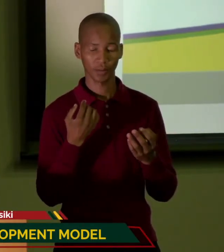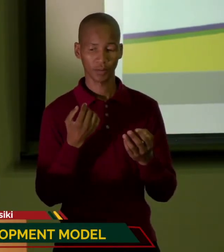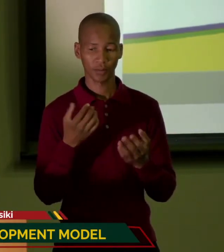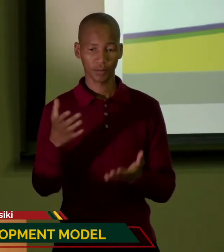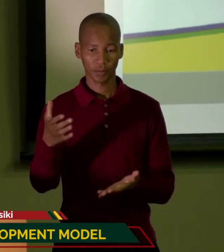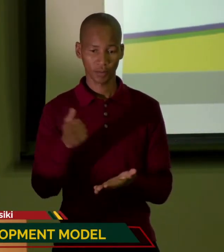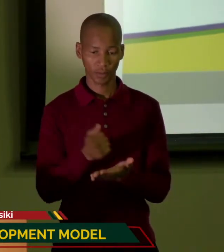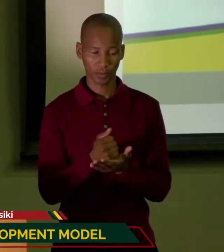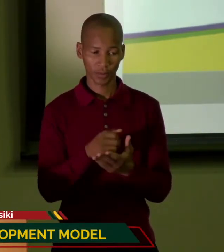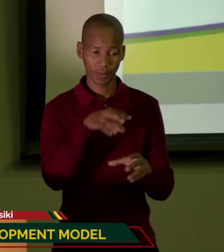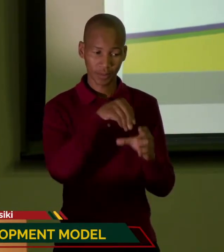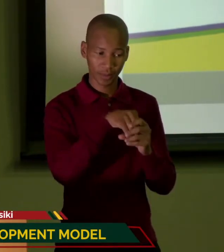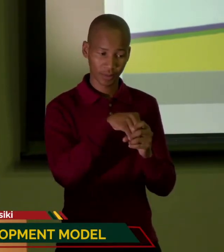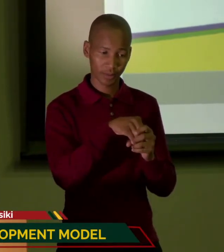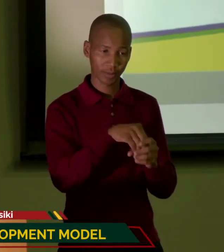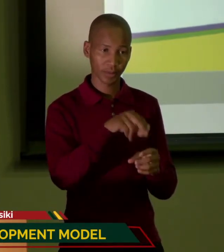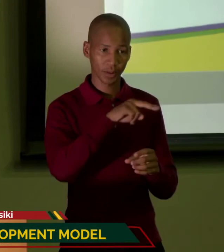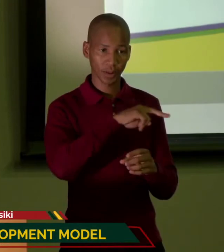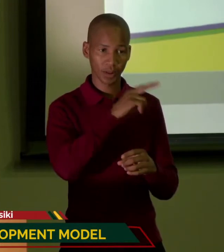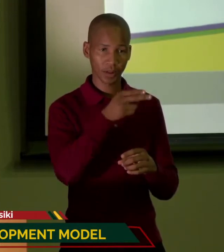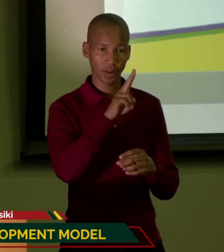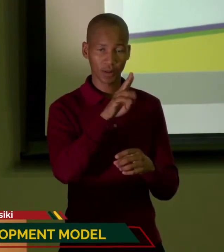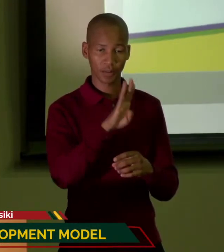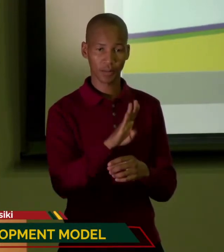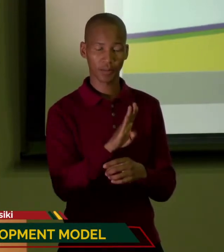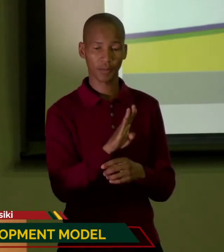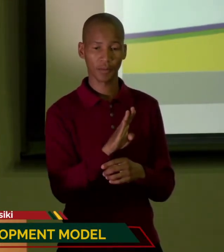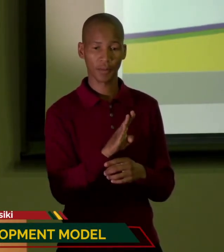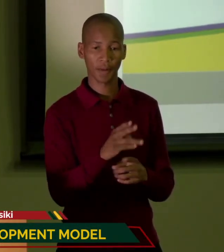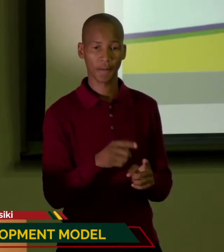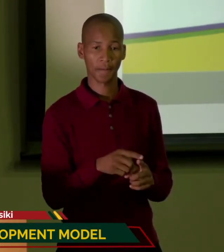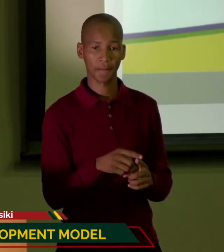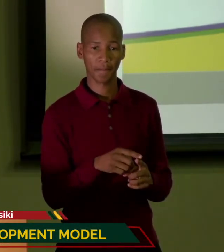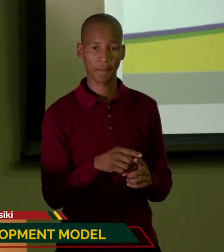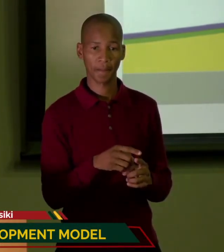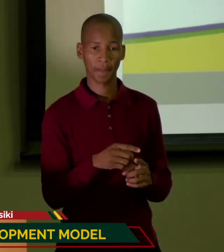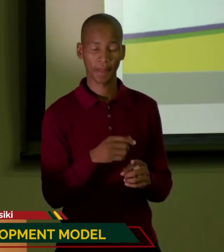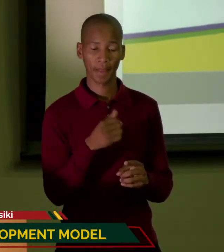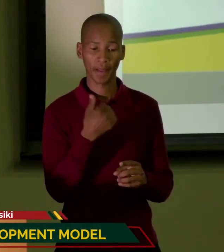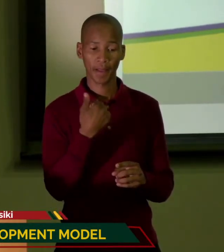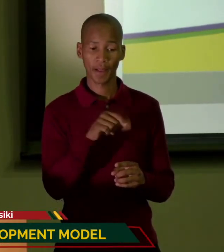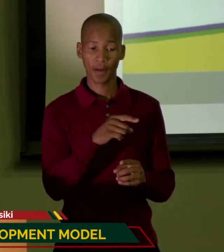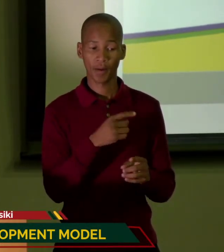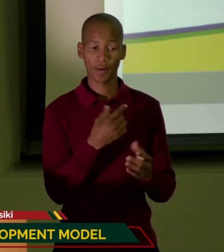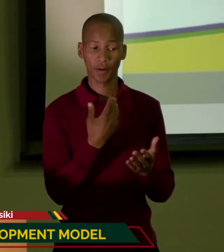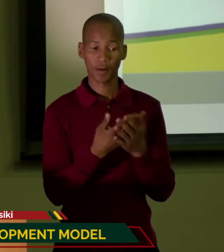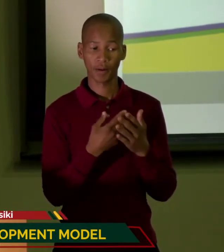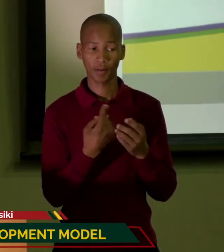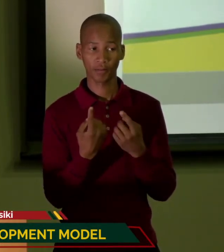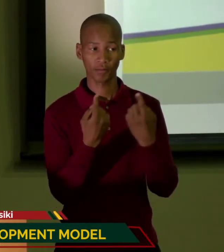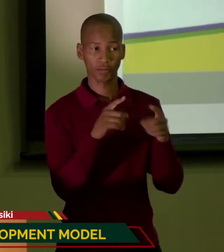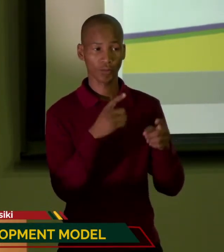within the hub nabaya apho uzofika ubone ukuba